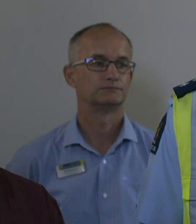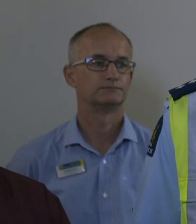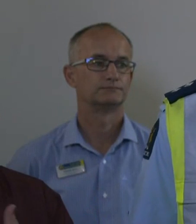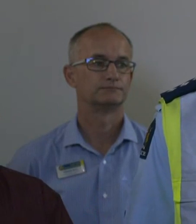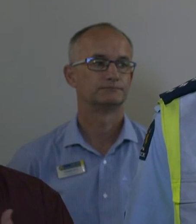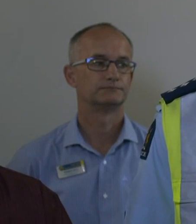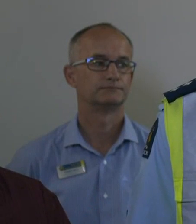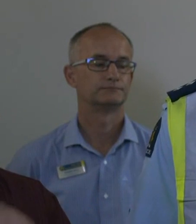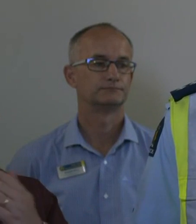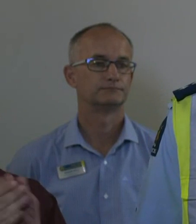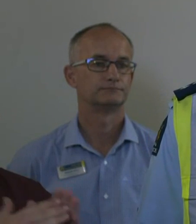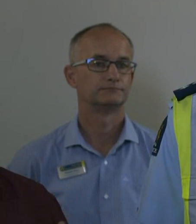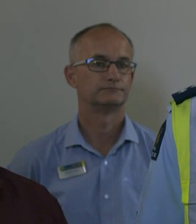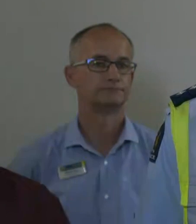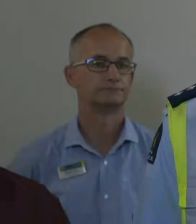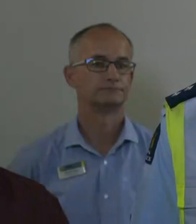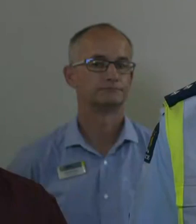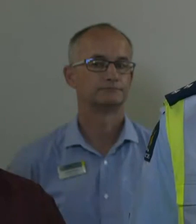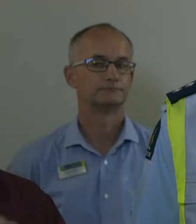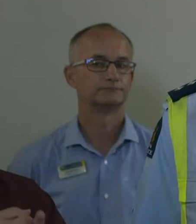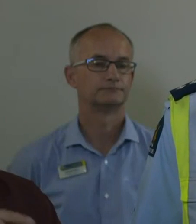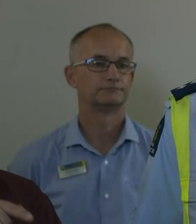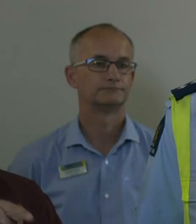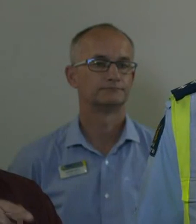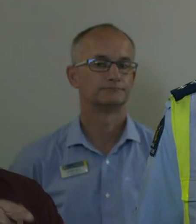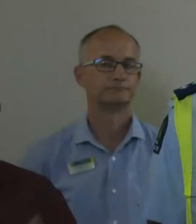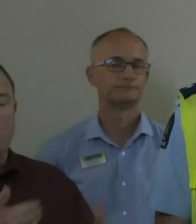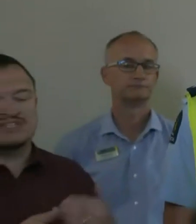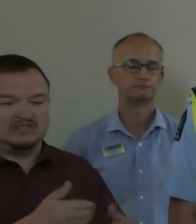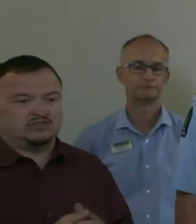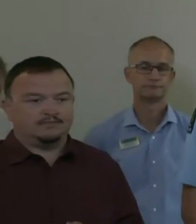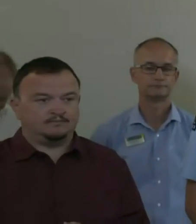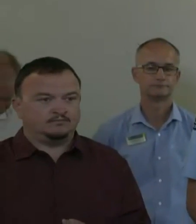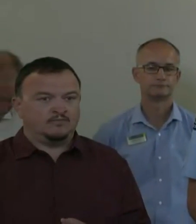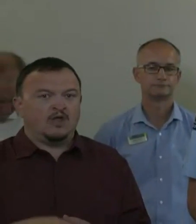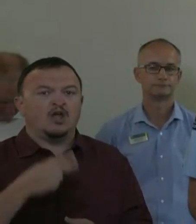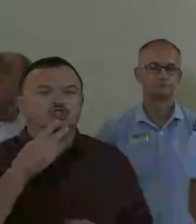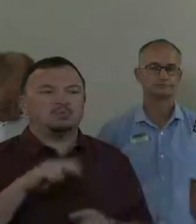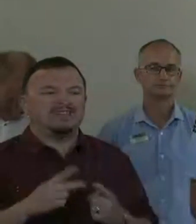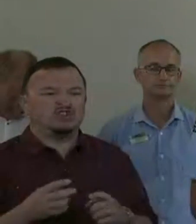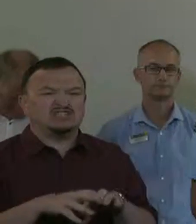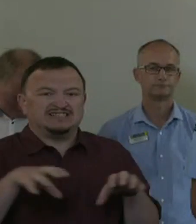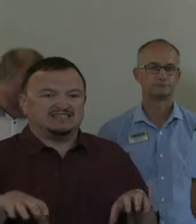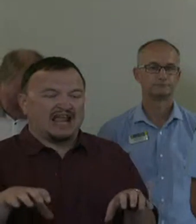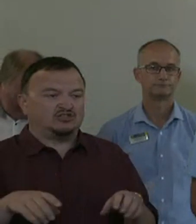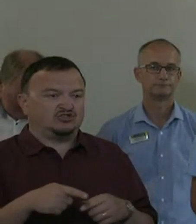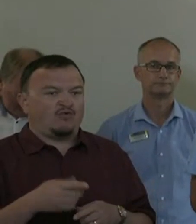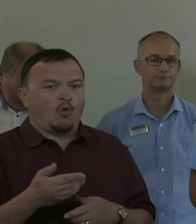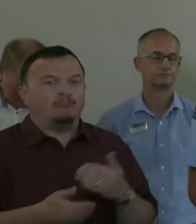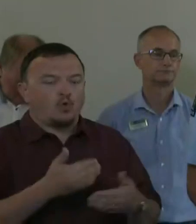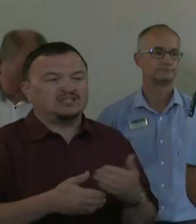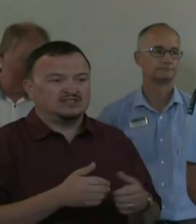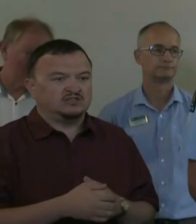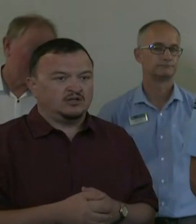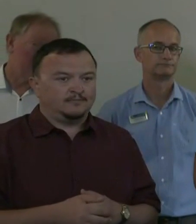their assistance in that process. The process was broken down ultimately into two stages and led to the